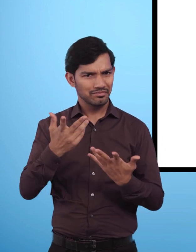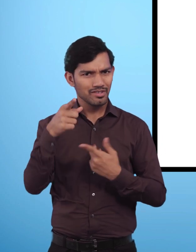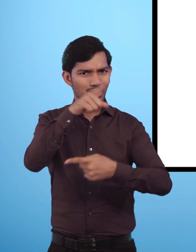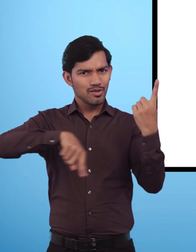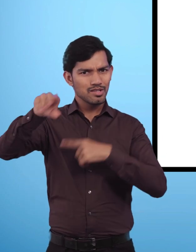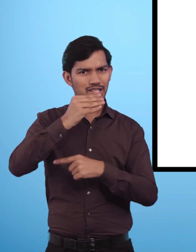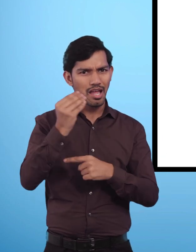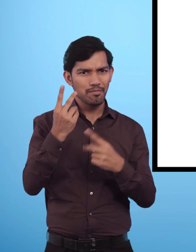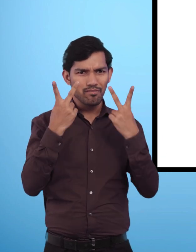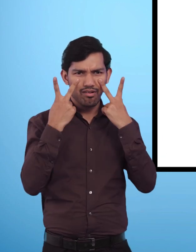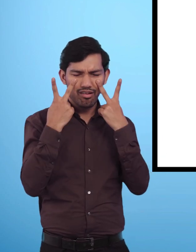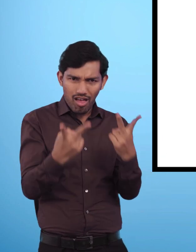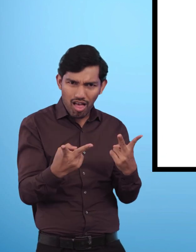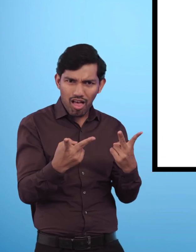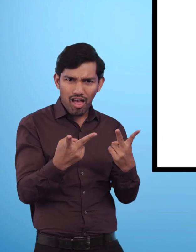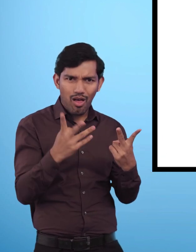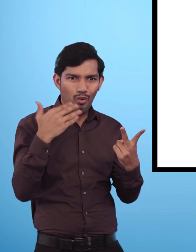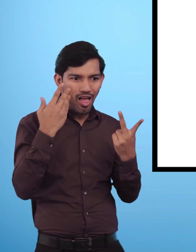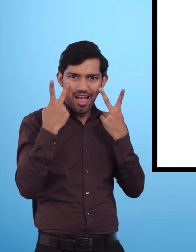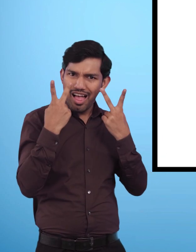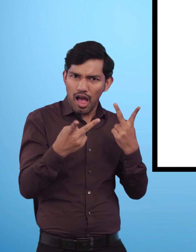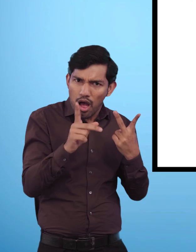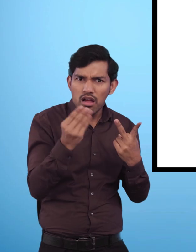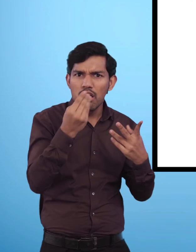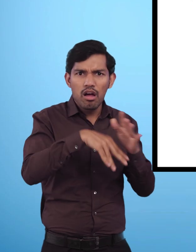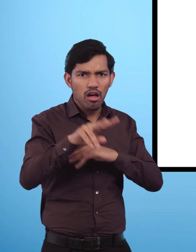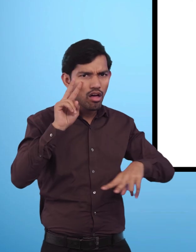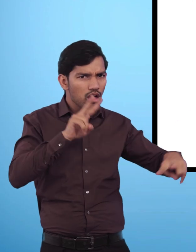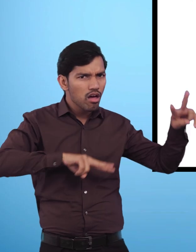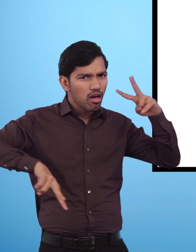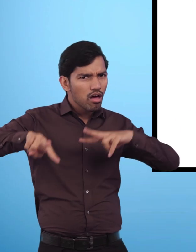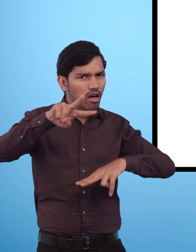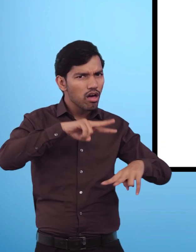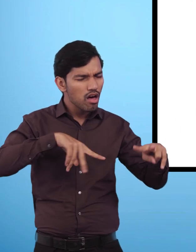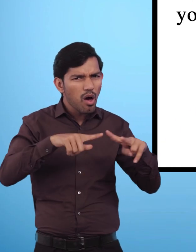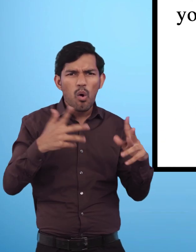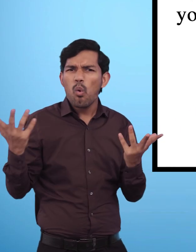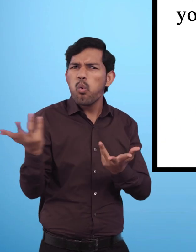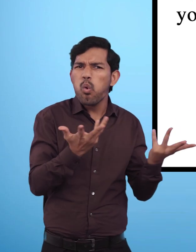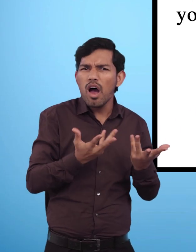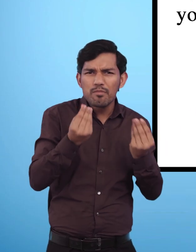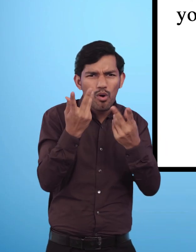Is there any difference between your guess and what you can actually observe when you look closely?